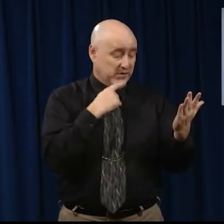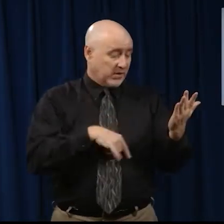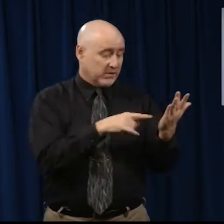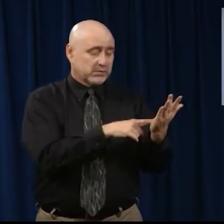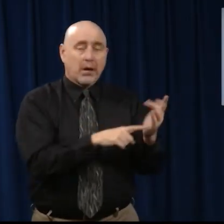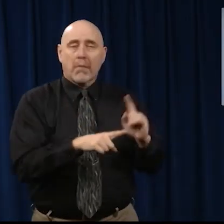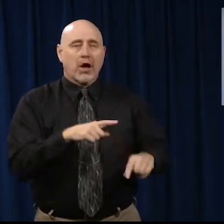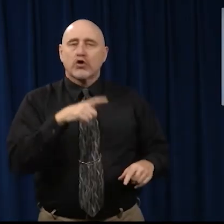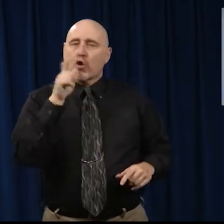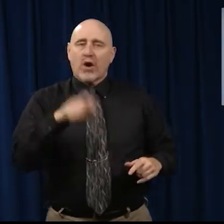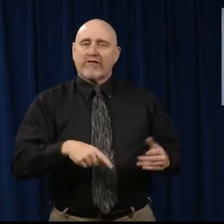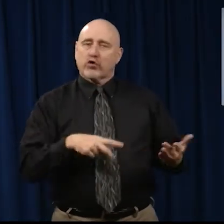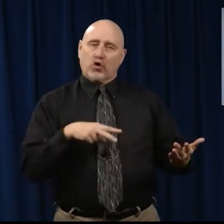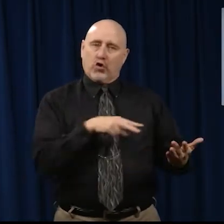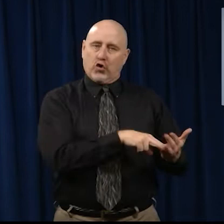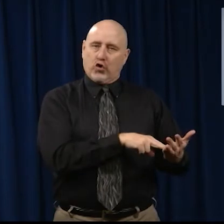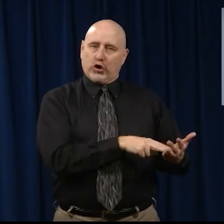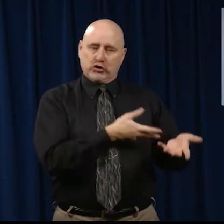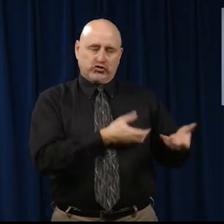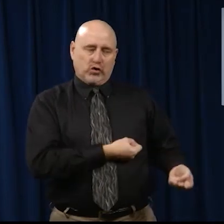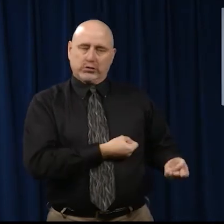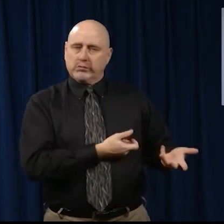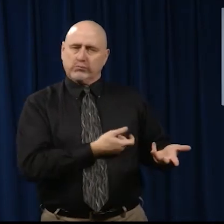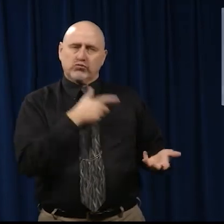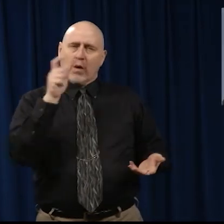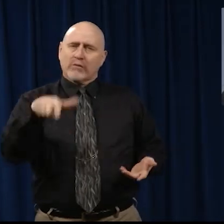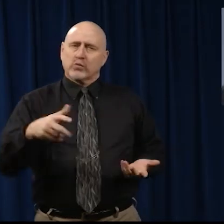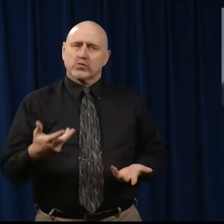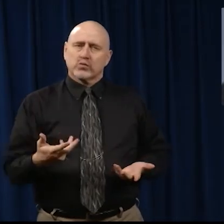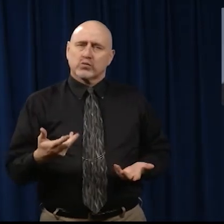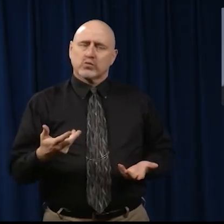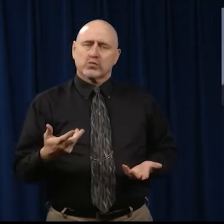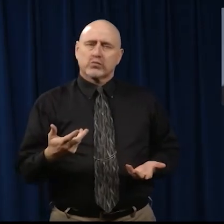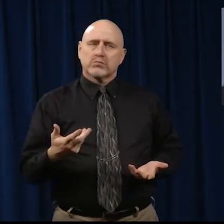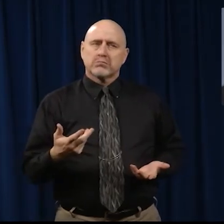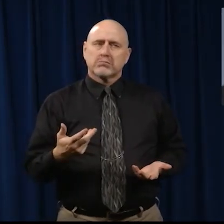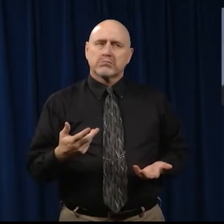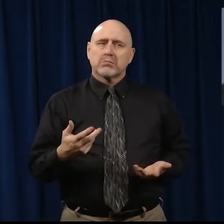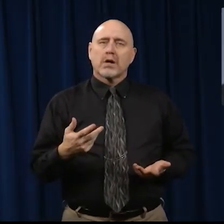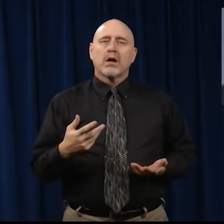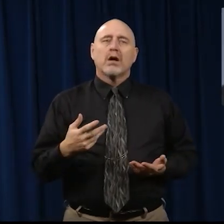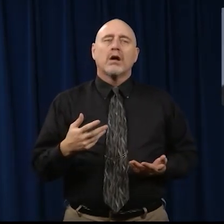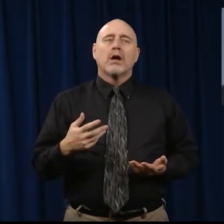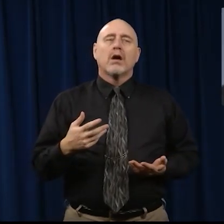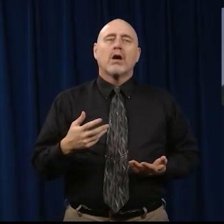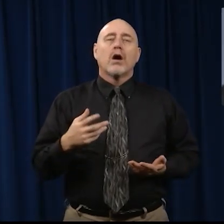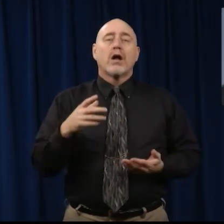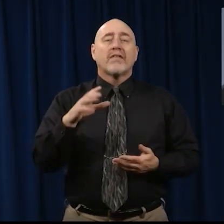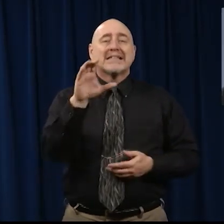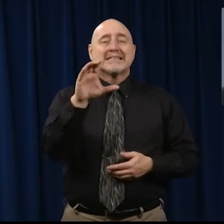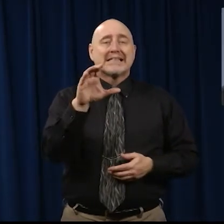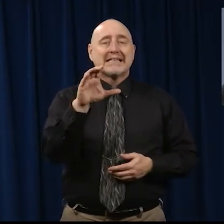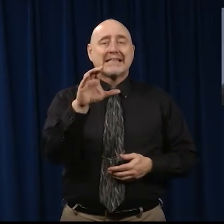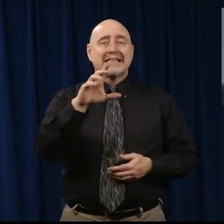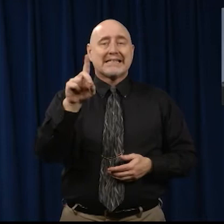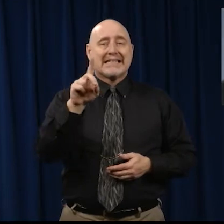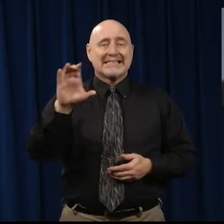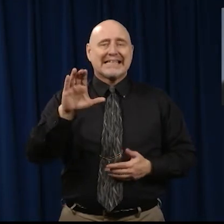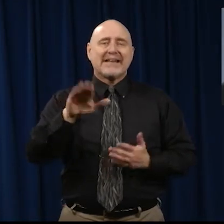what the Bible says, but you don't necessarily have to take the Bible's word for that. Let me give you what the Center for Disease